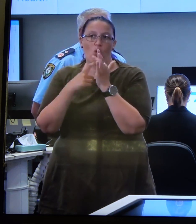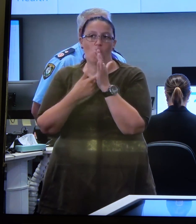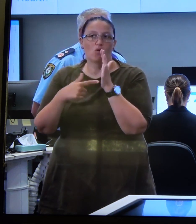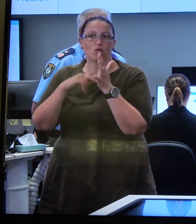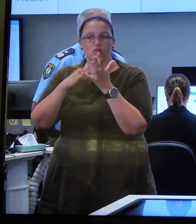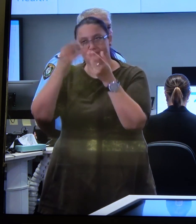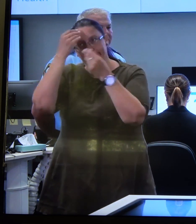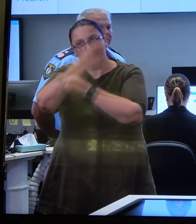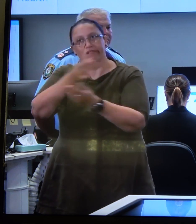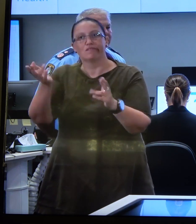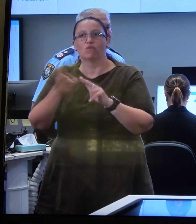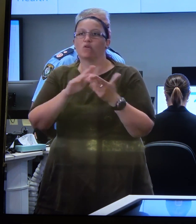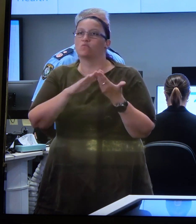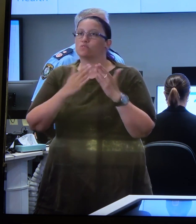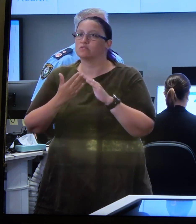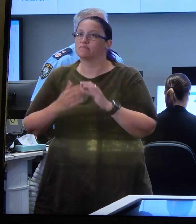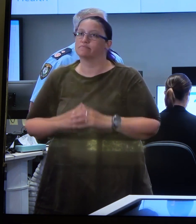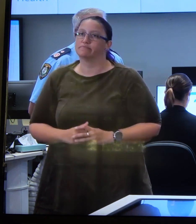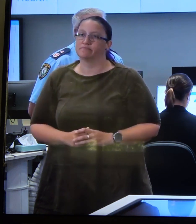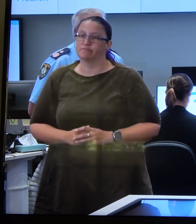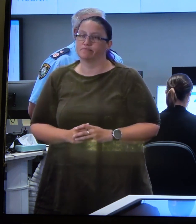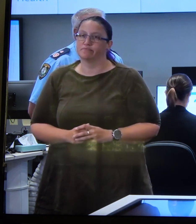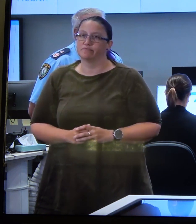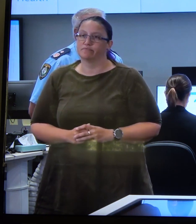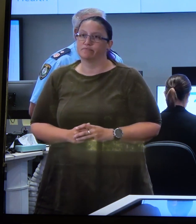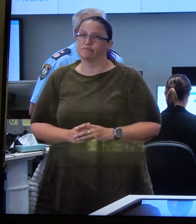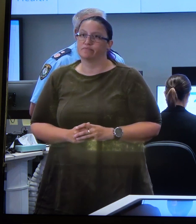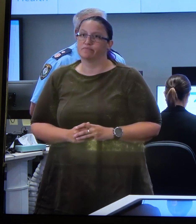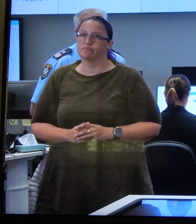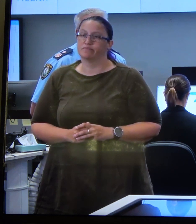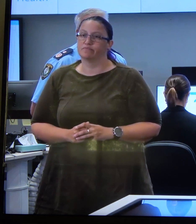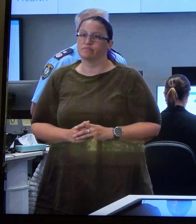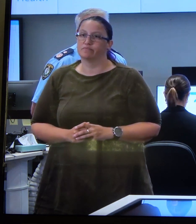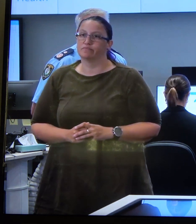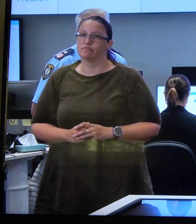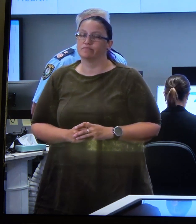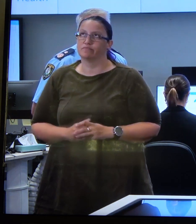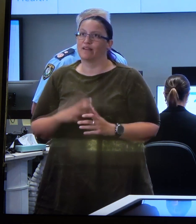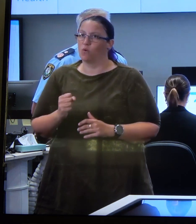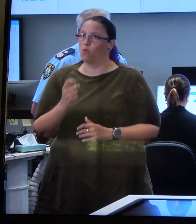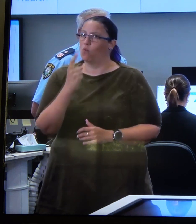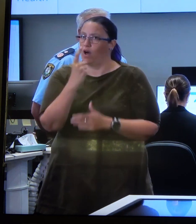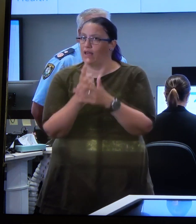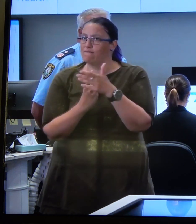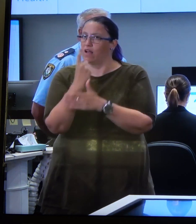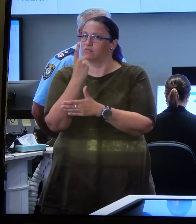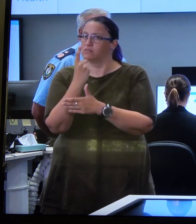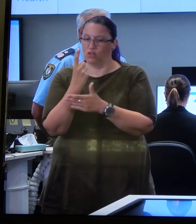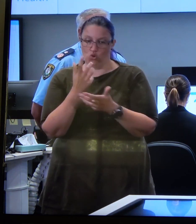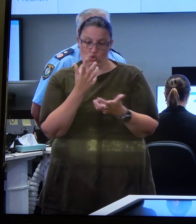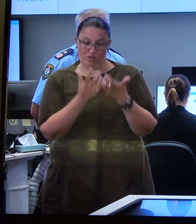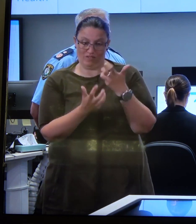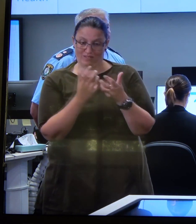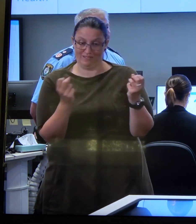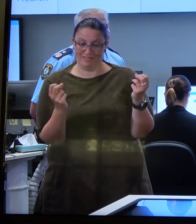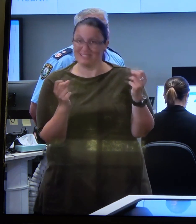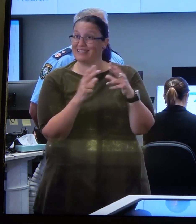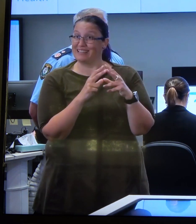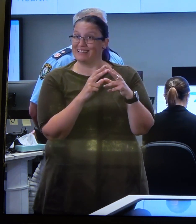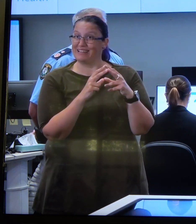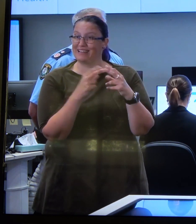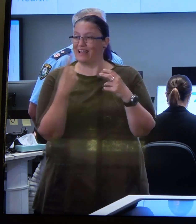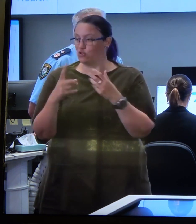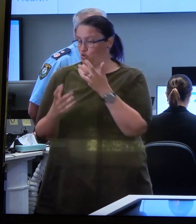to the community. So in relation there was an event between University of Sydney